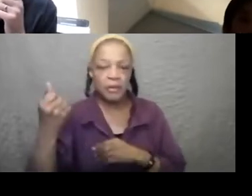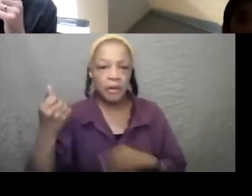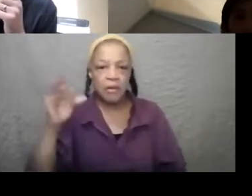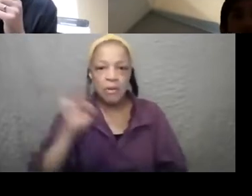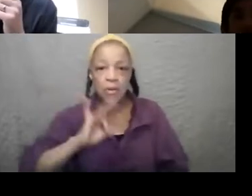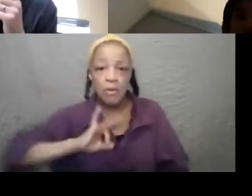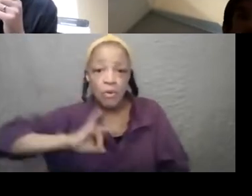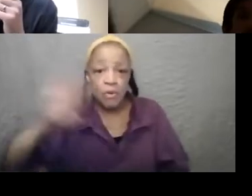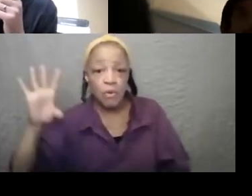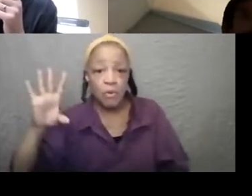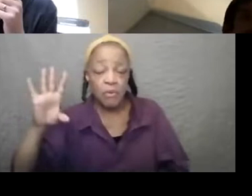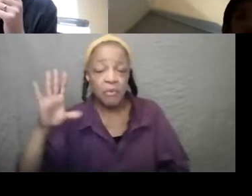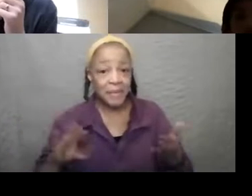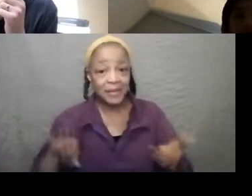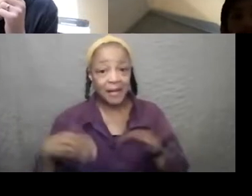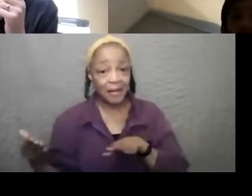deadly. So